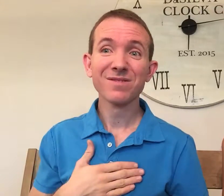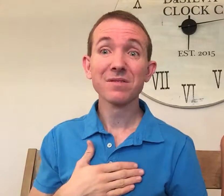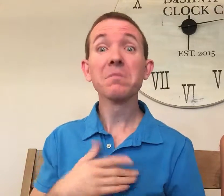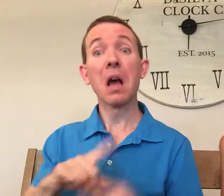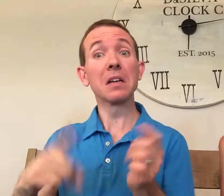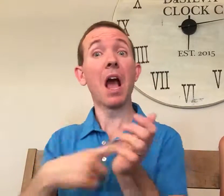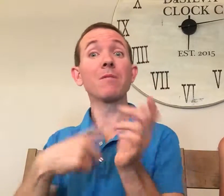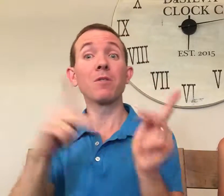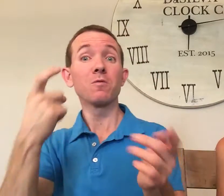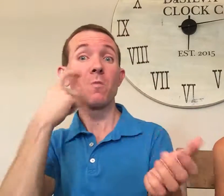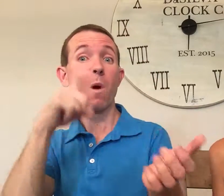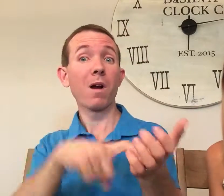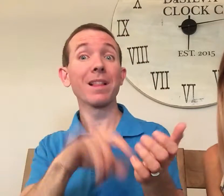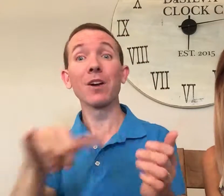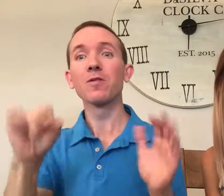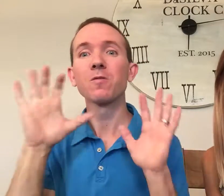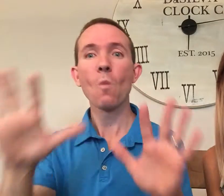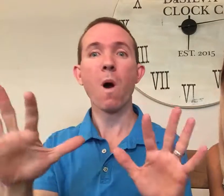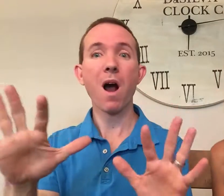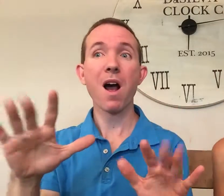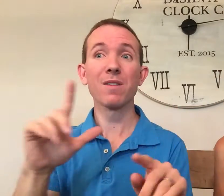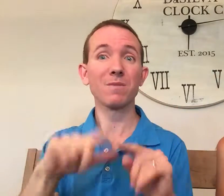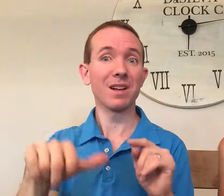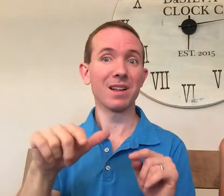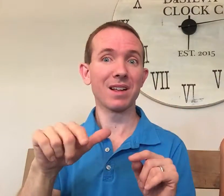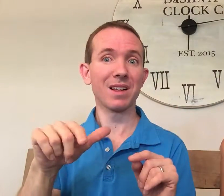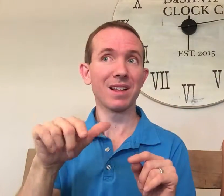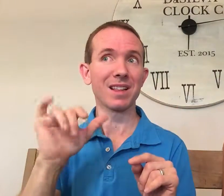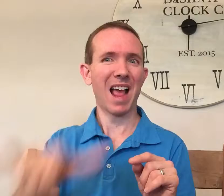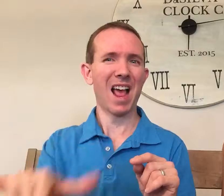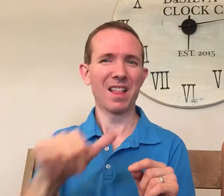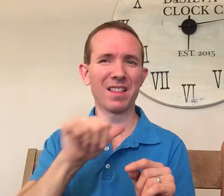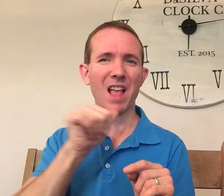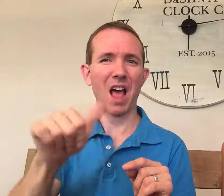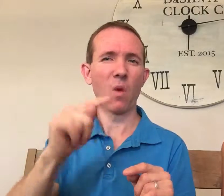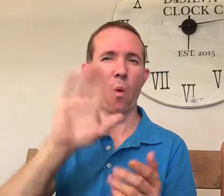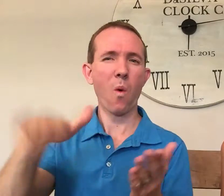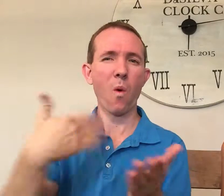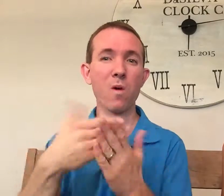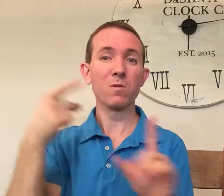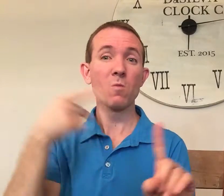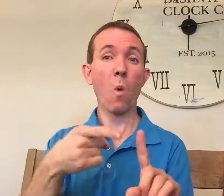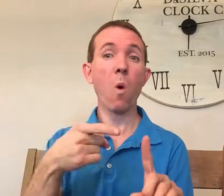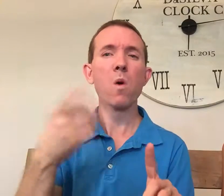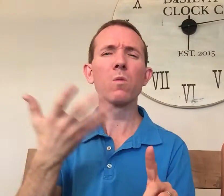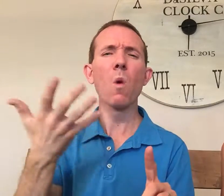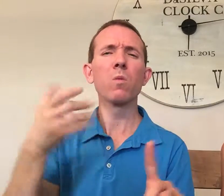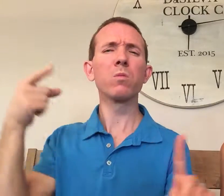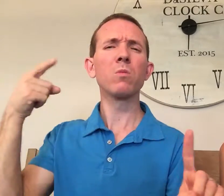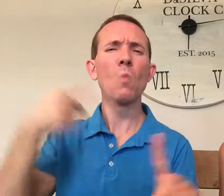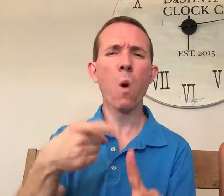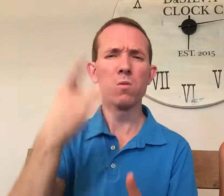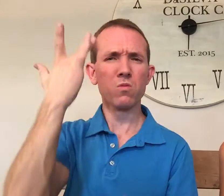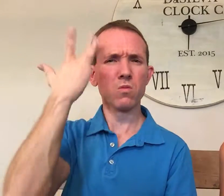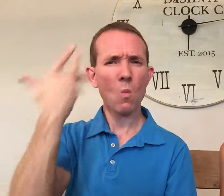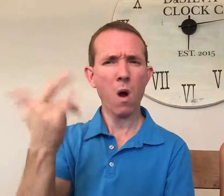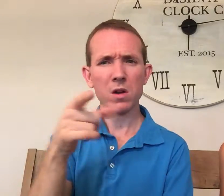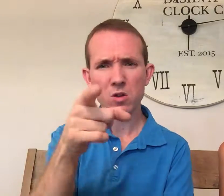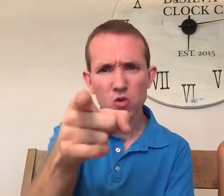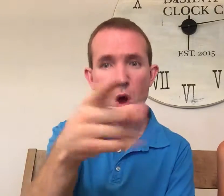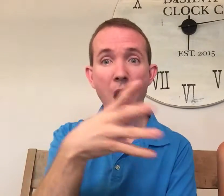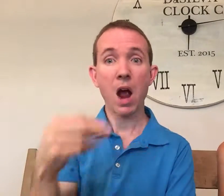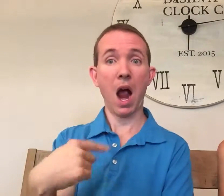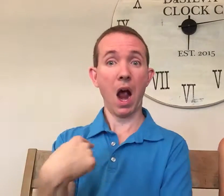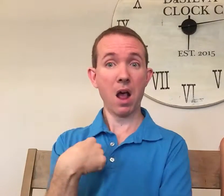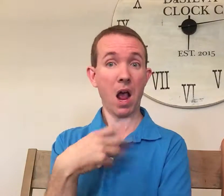and sometimes they don't enjoy it. And if they're recognized for it, that's great. That's